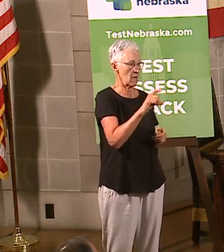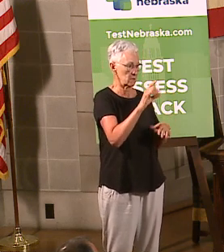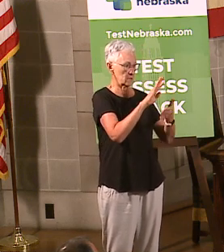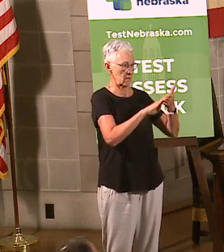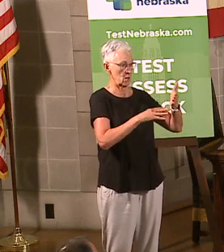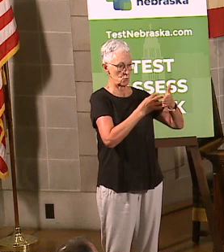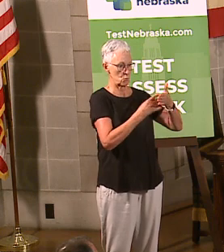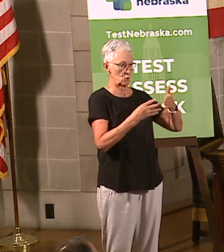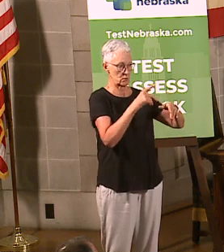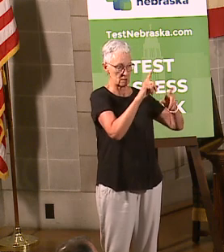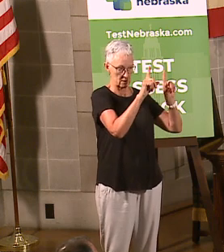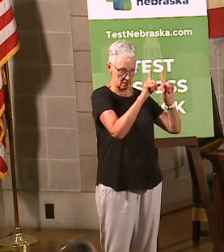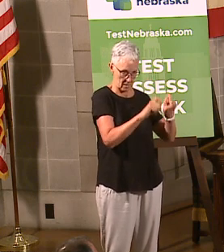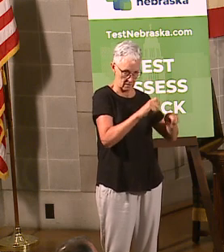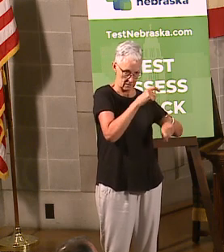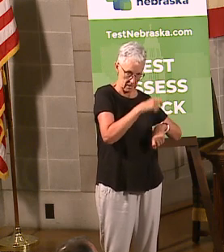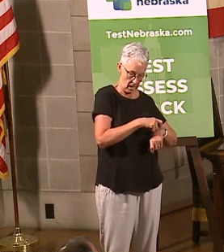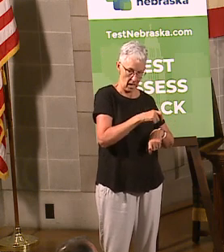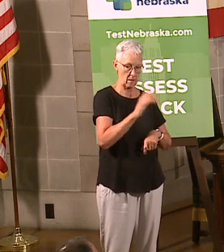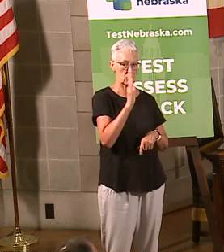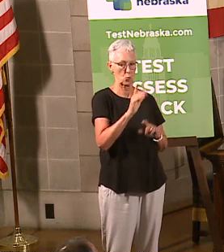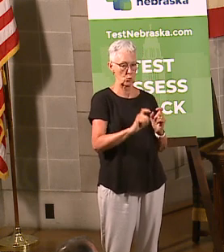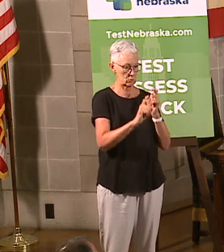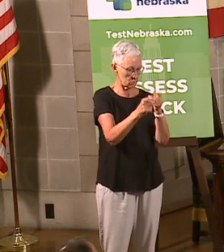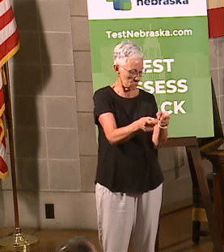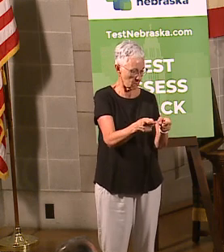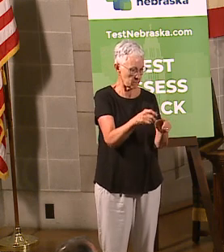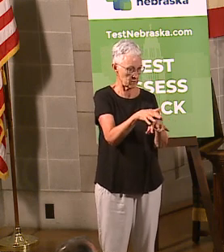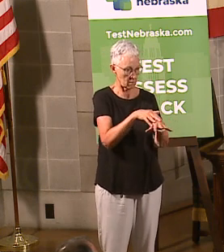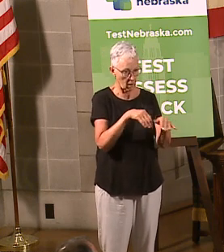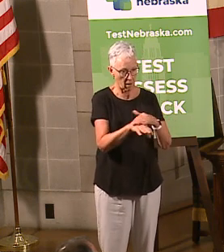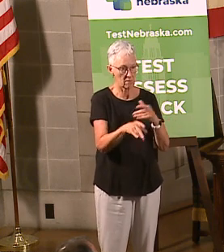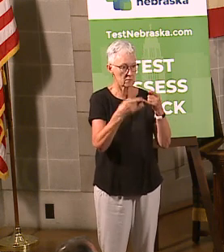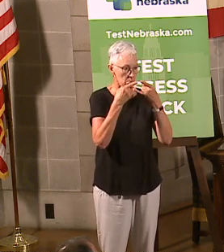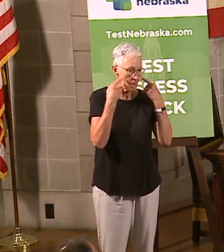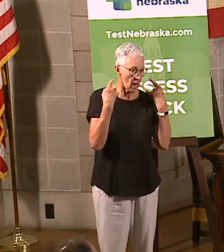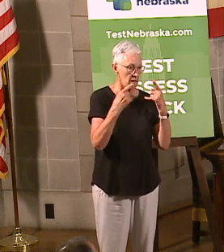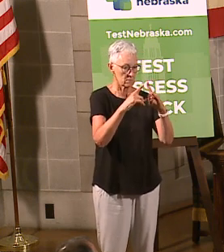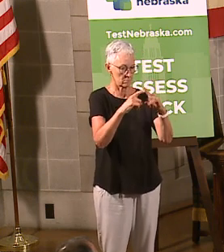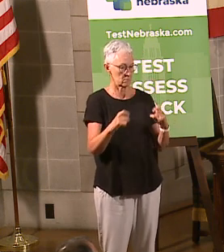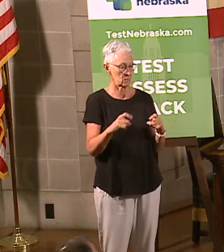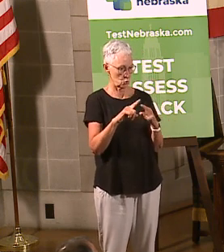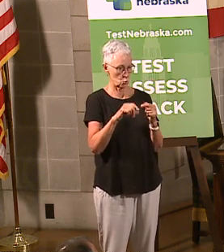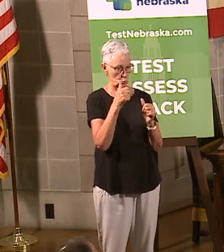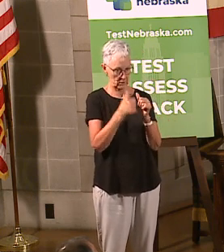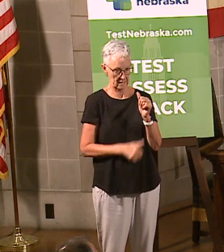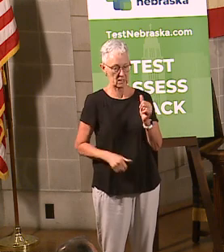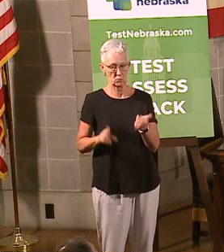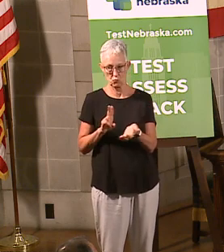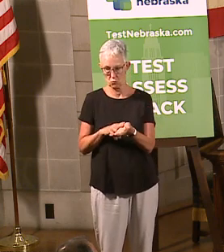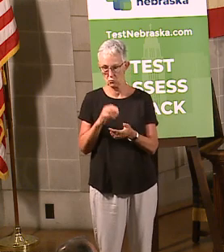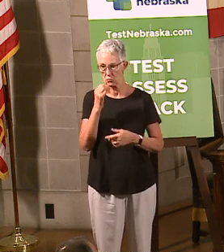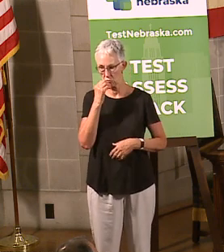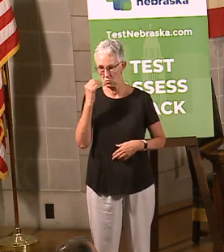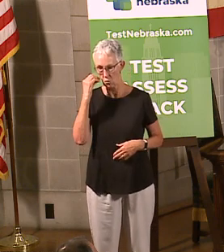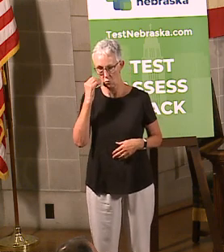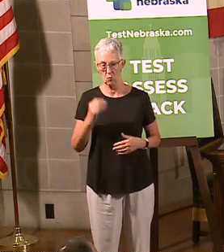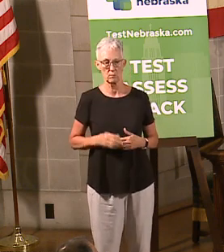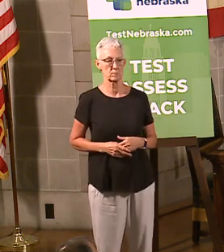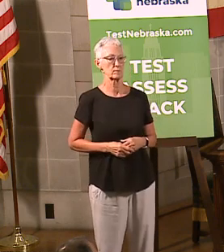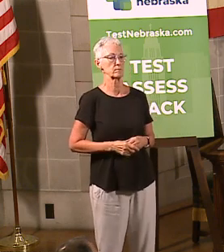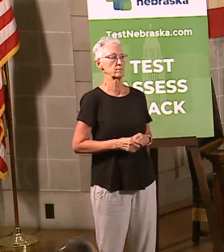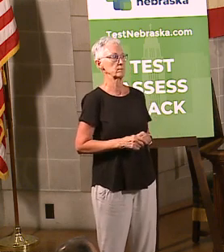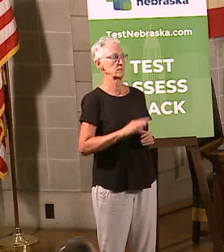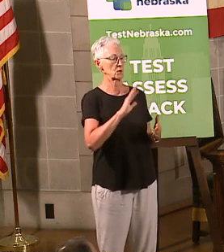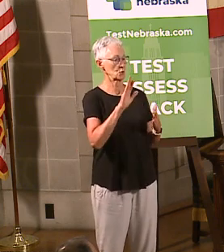also distribute PPE and test kits to all of the facilities. So all test specimens are going to be